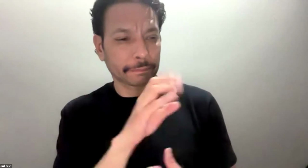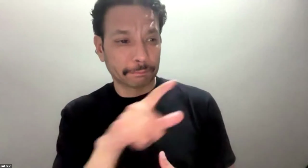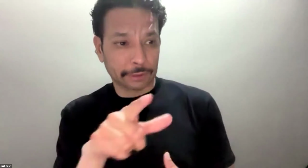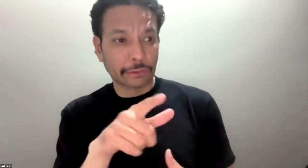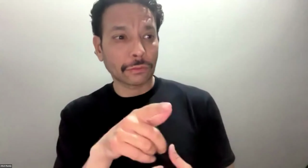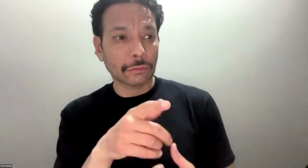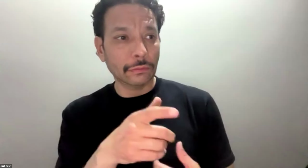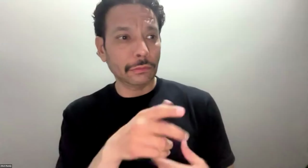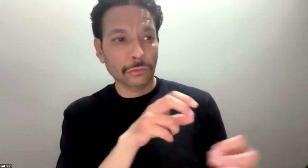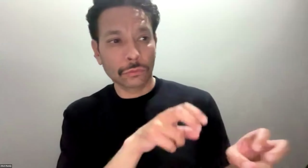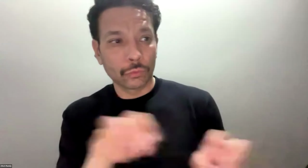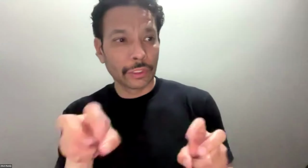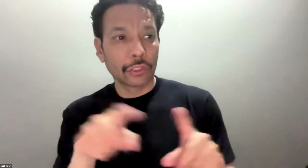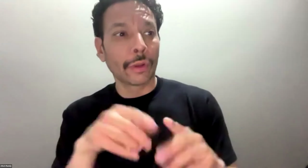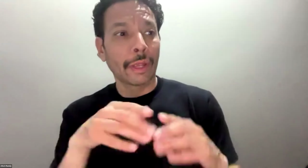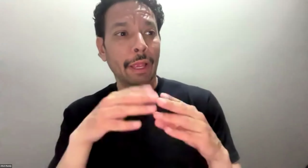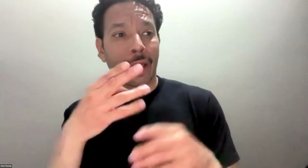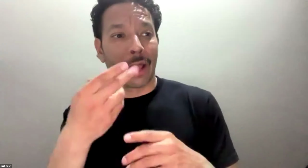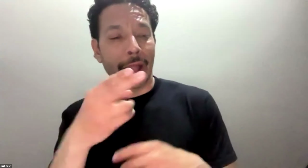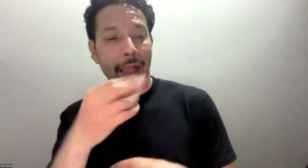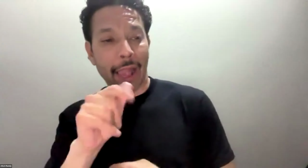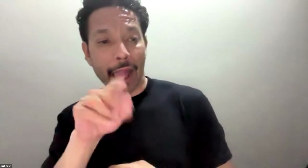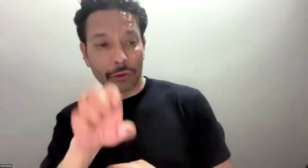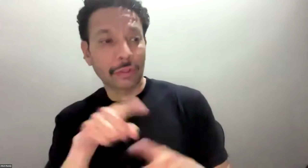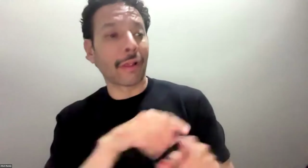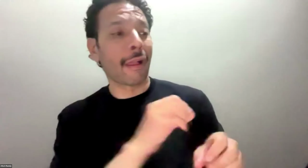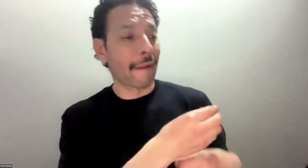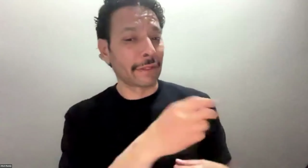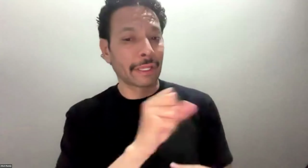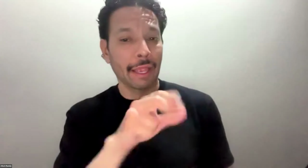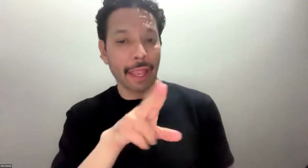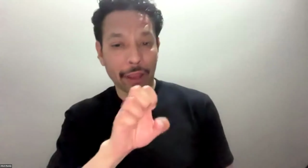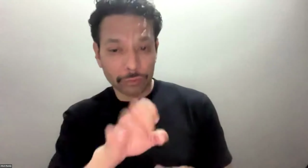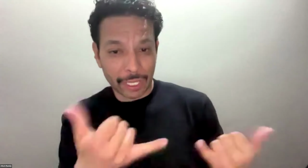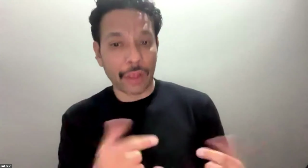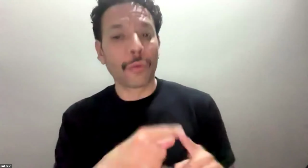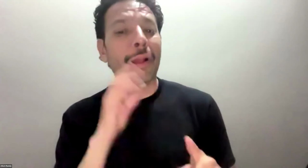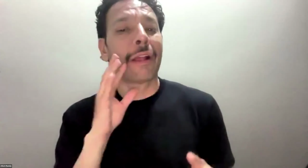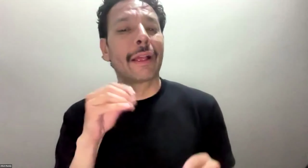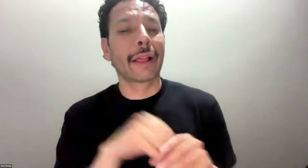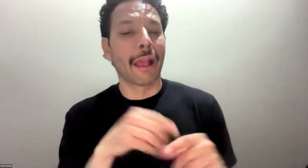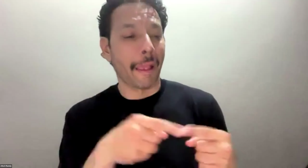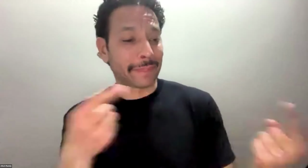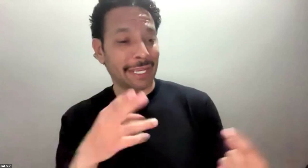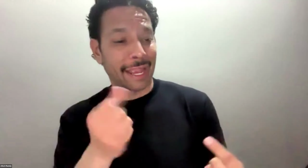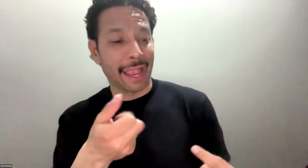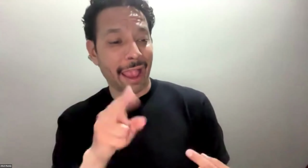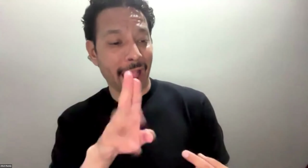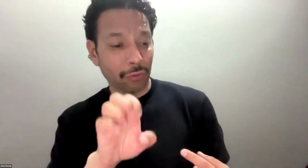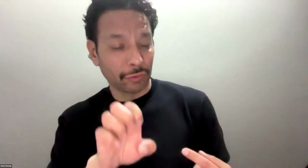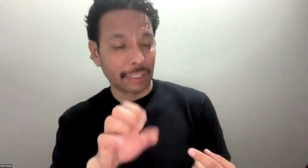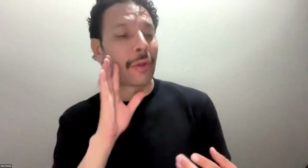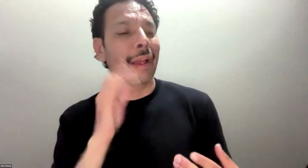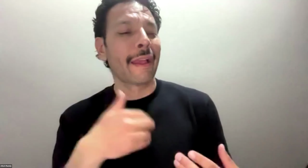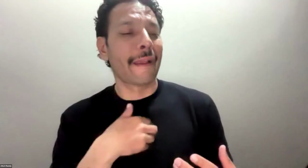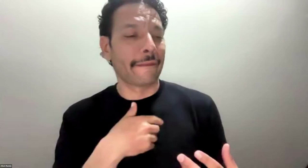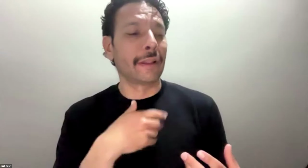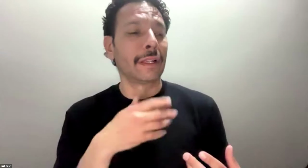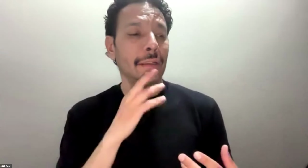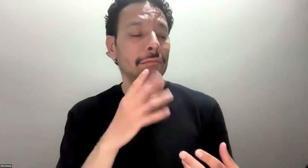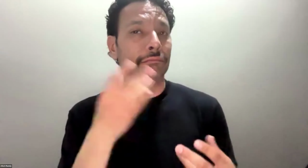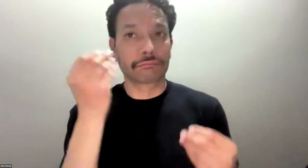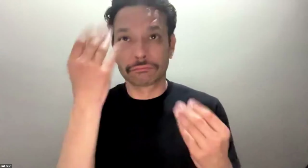are switching houses, so they're going to the opposite house right now, and they'll be in committee meetings again. So we'll start having testimonies available, public testimonies